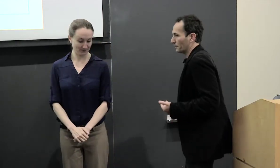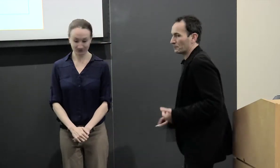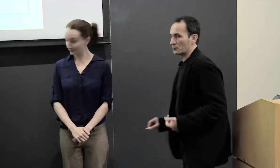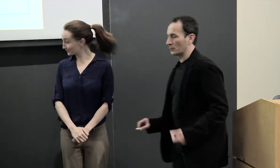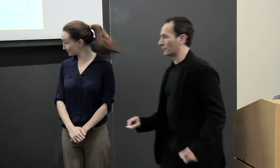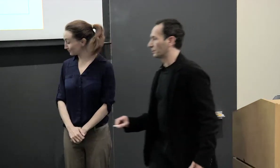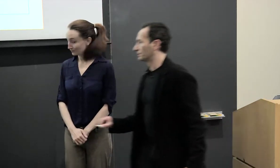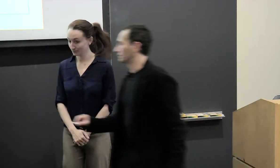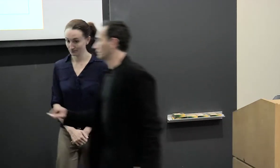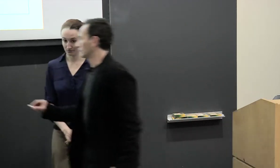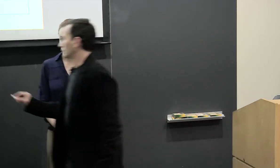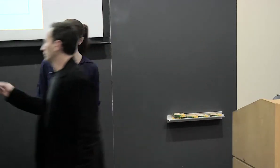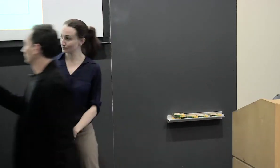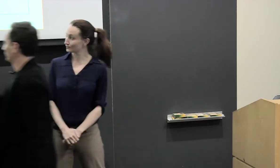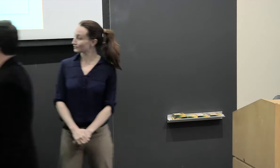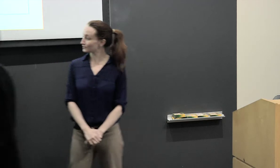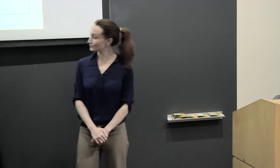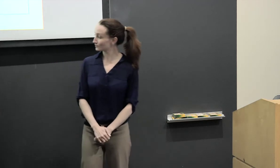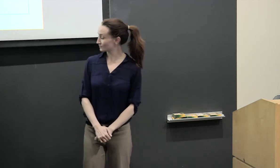Maybe.